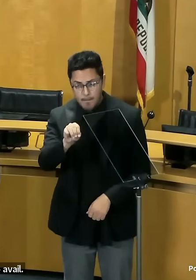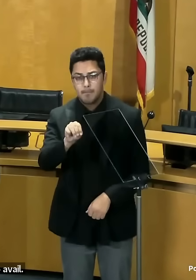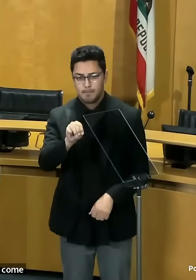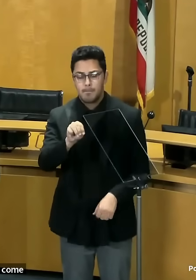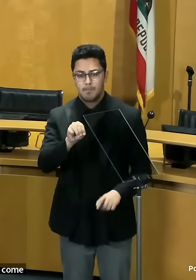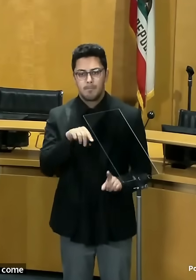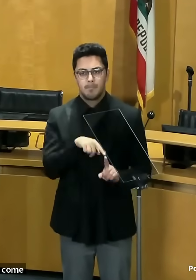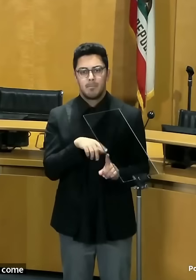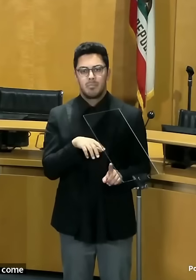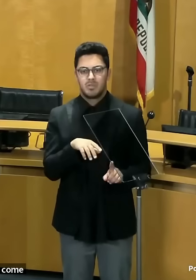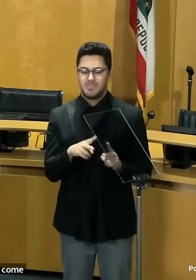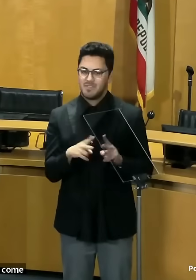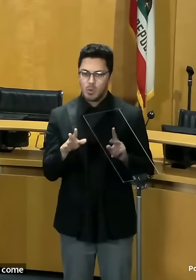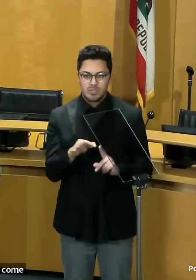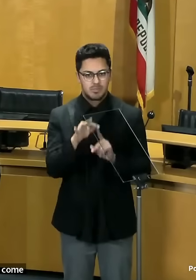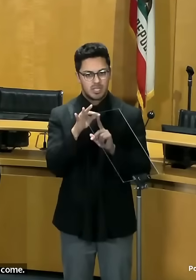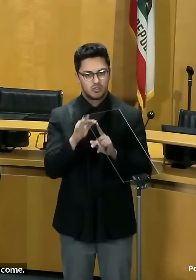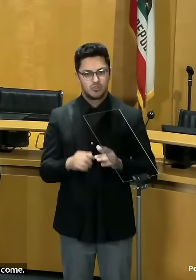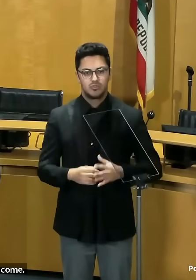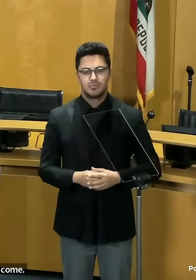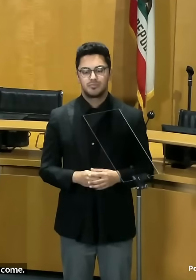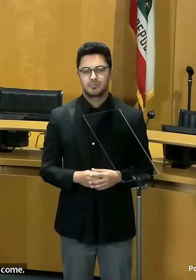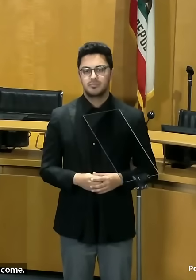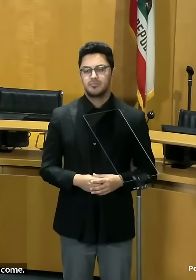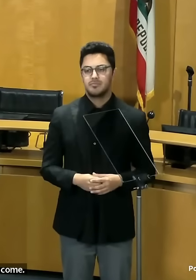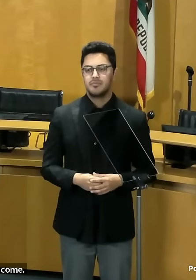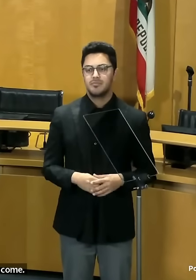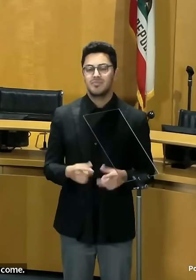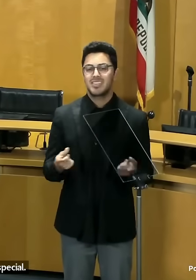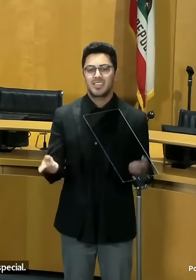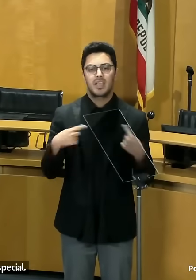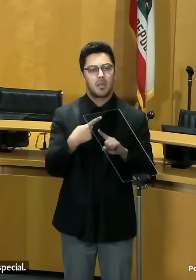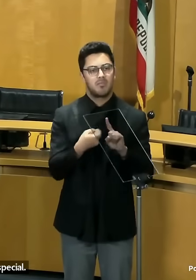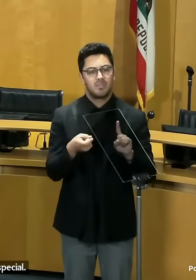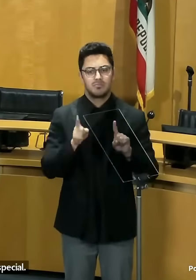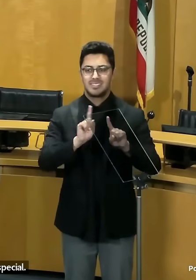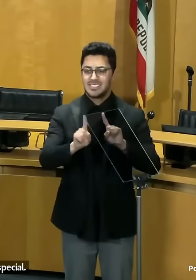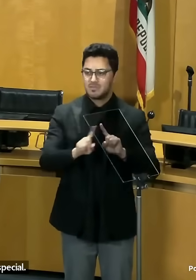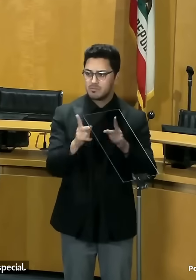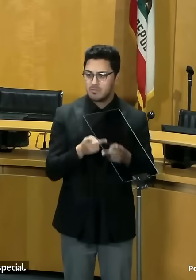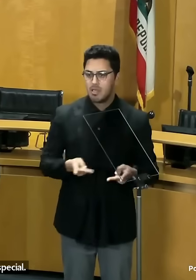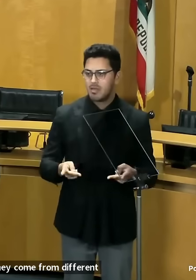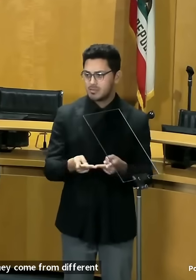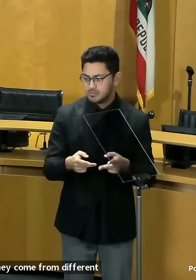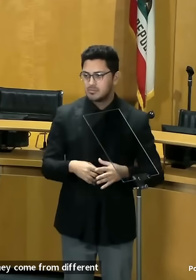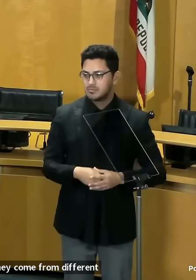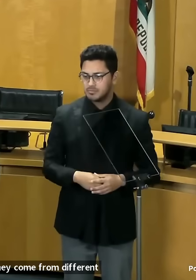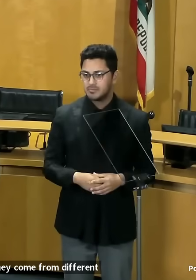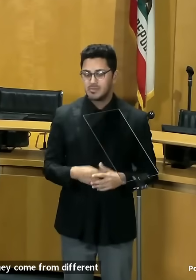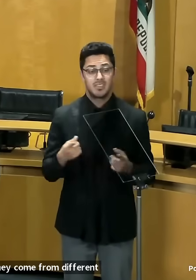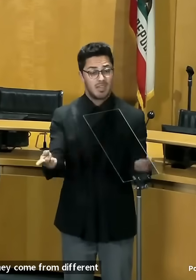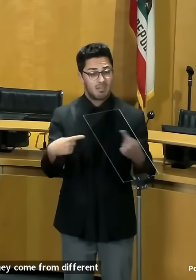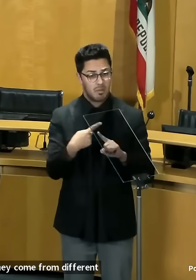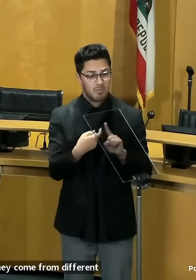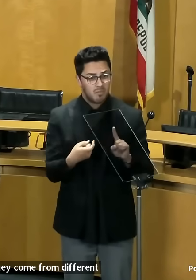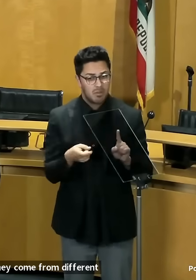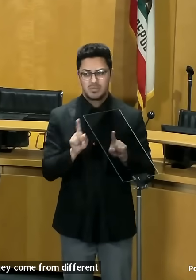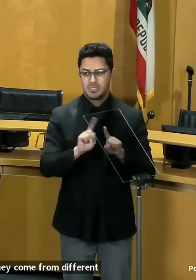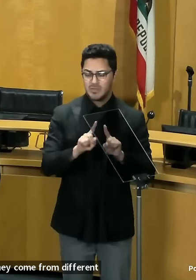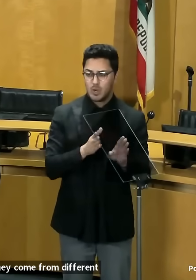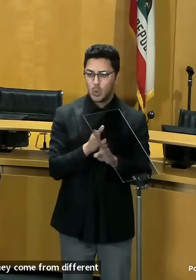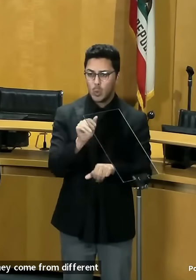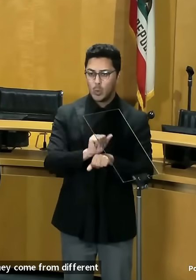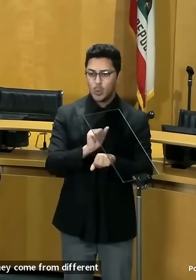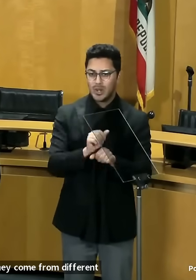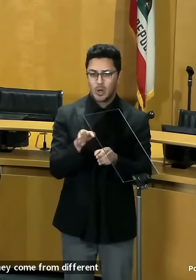are very special because they come from different places. They come from different